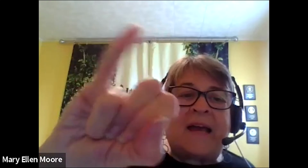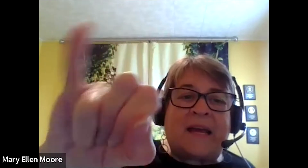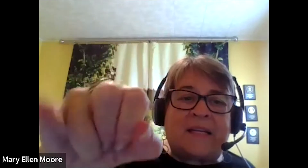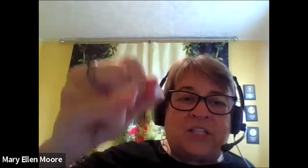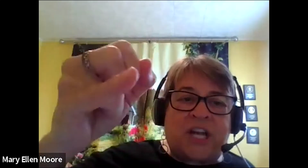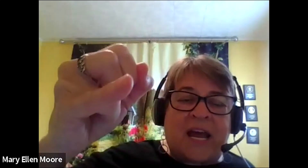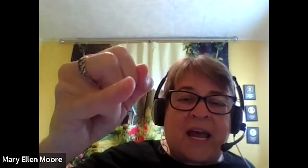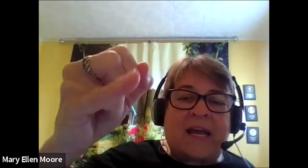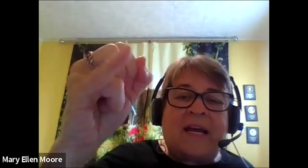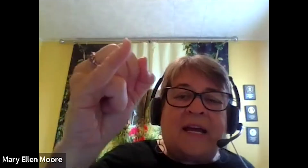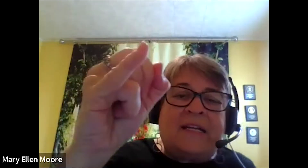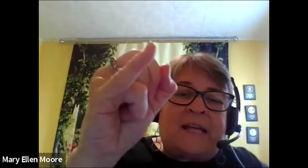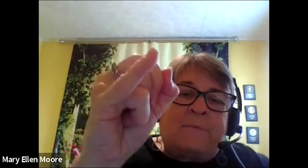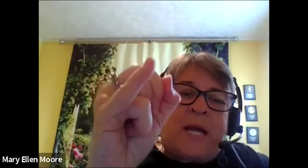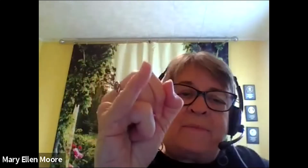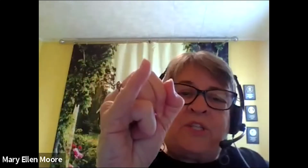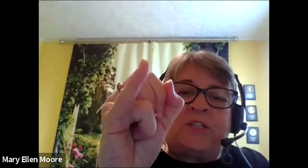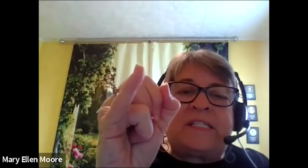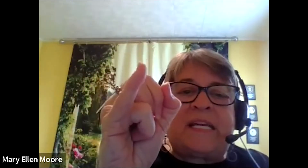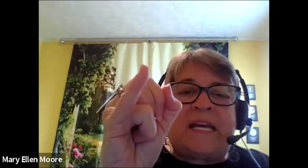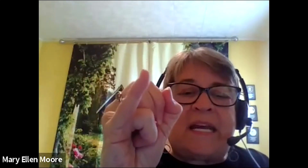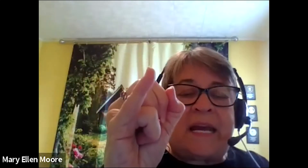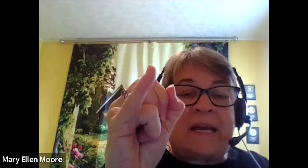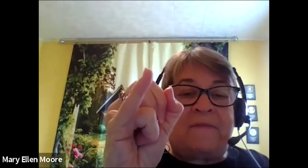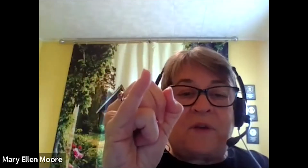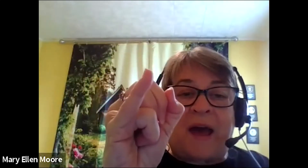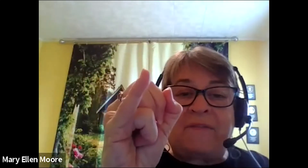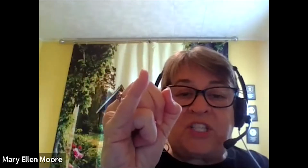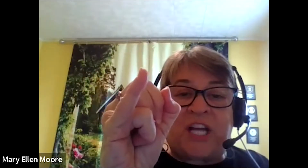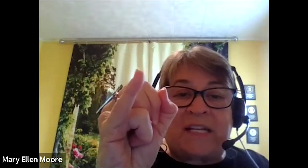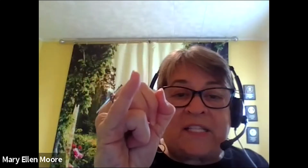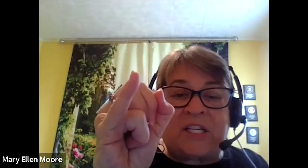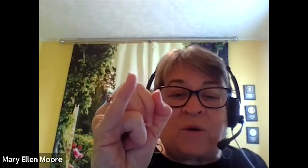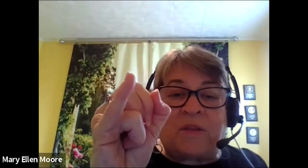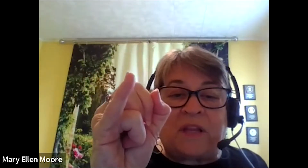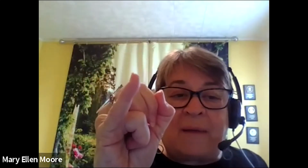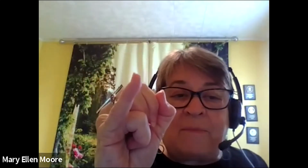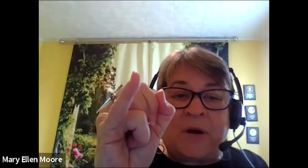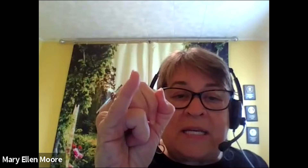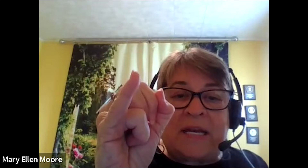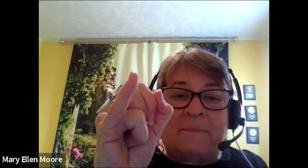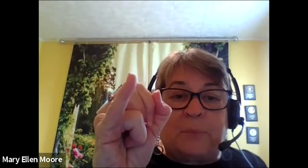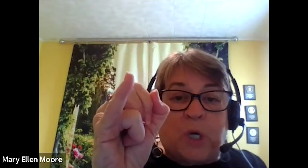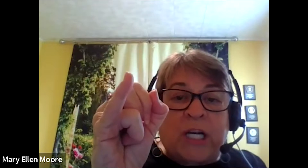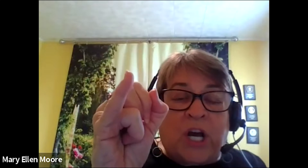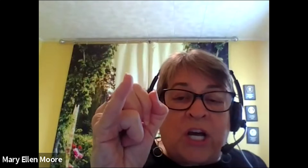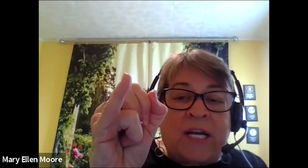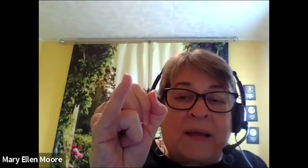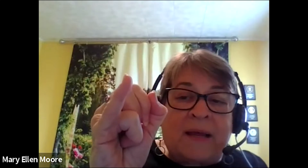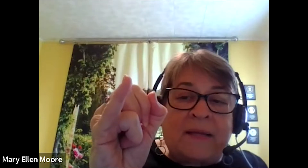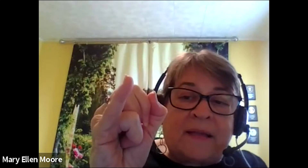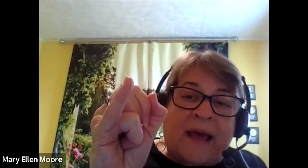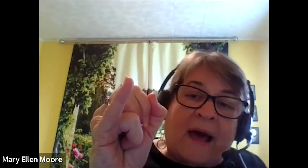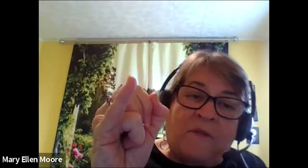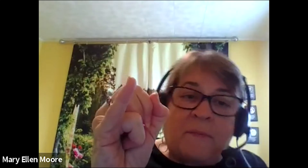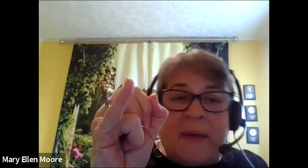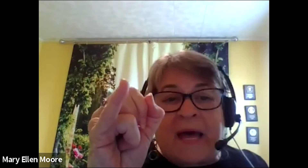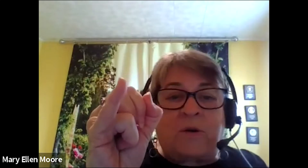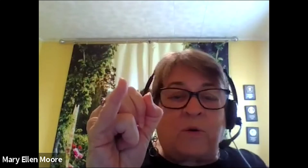and J. Sometimes you'll see, and if you have a chance to go to the library and get a book on the alphabet or